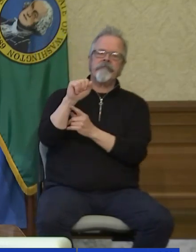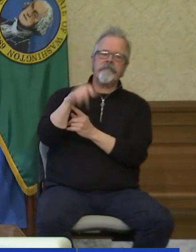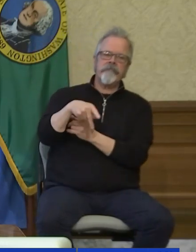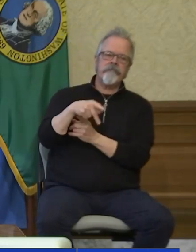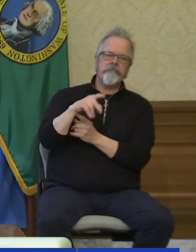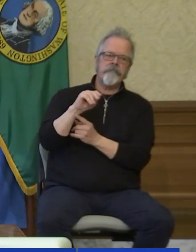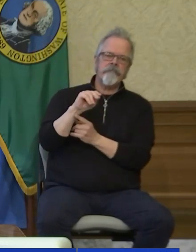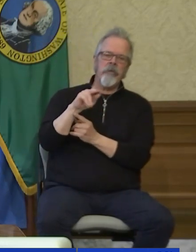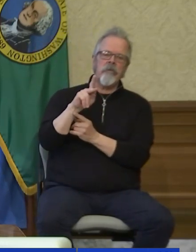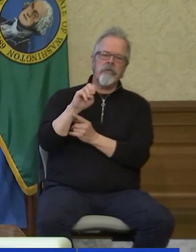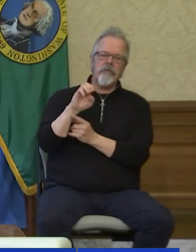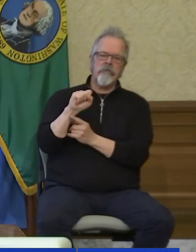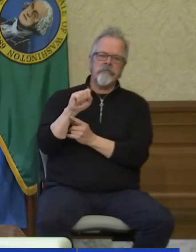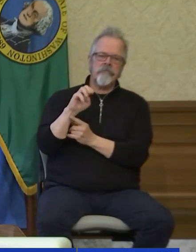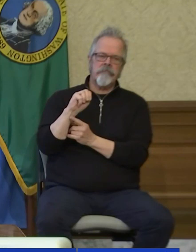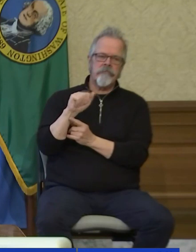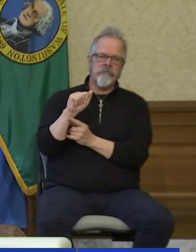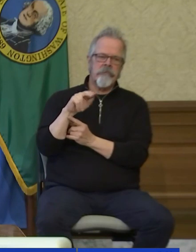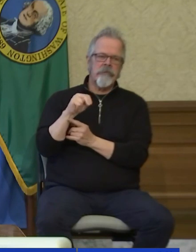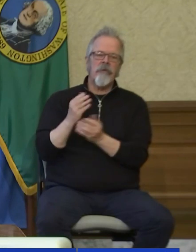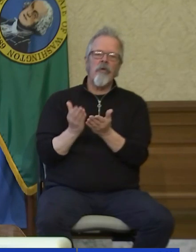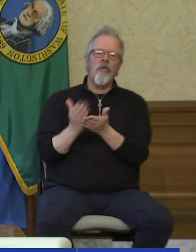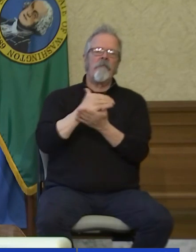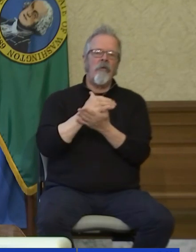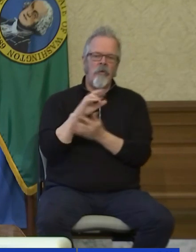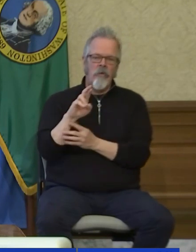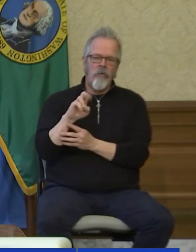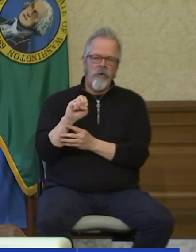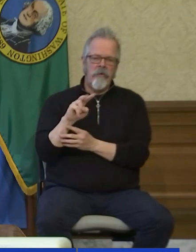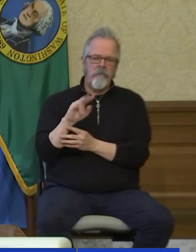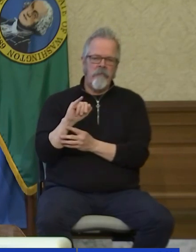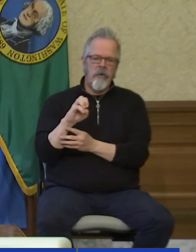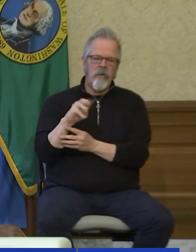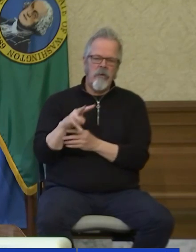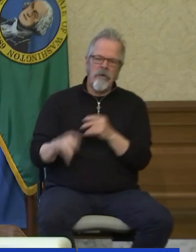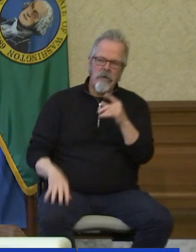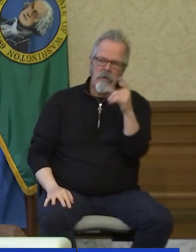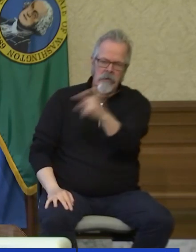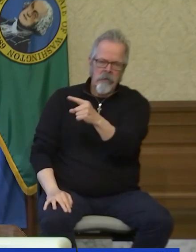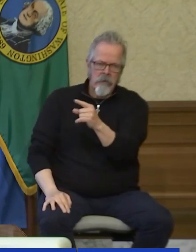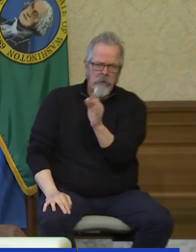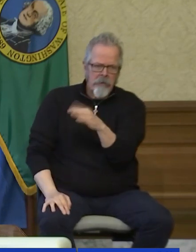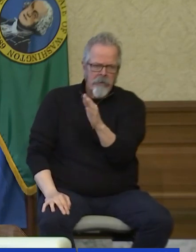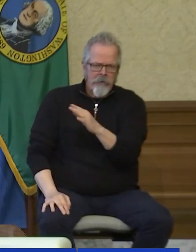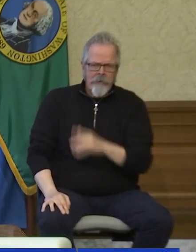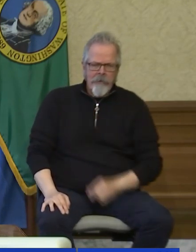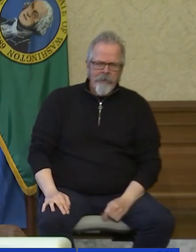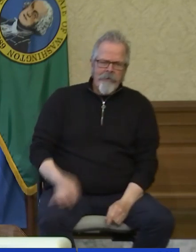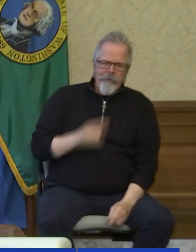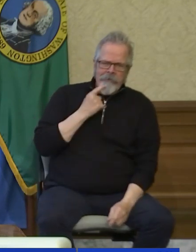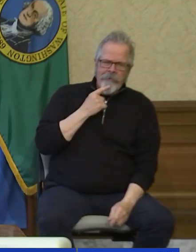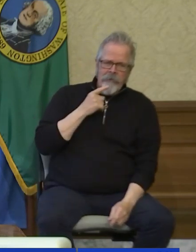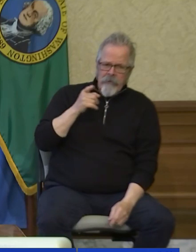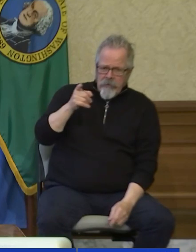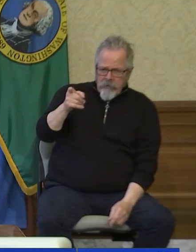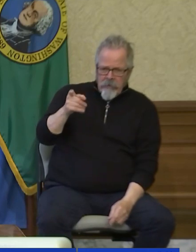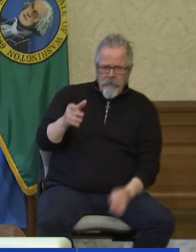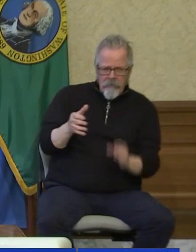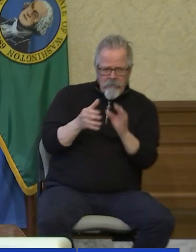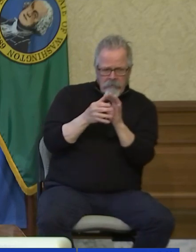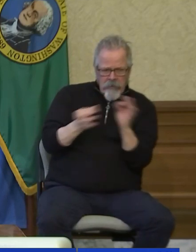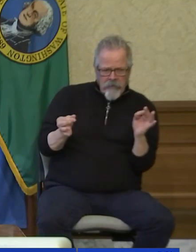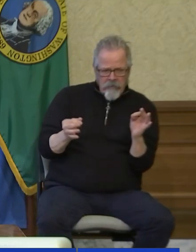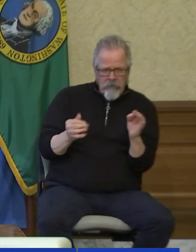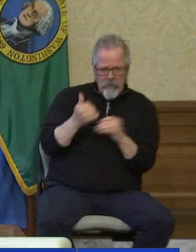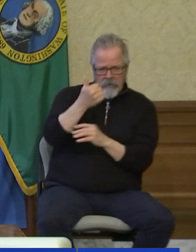Governor, if other counties, other than the 10 that you mentioned, show lower rates, will it be possible for their health